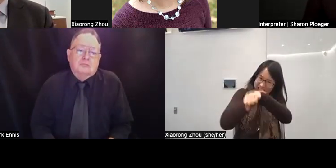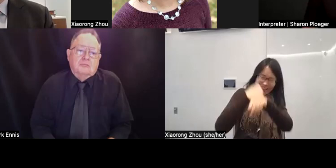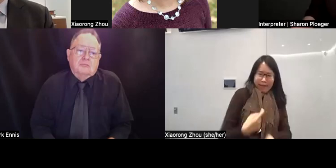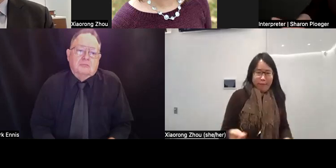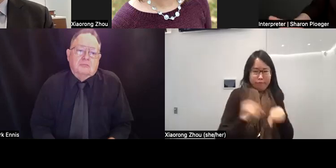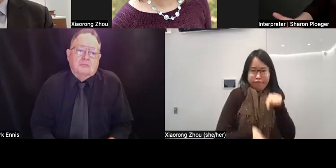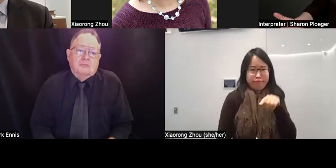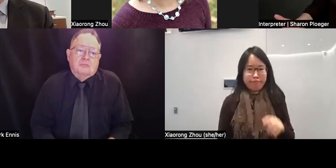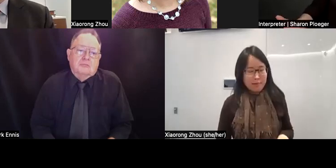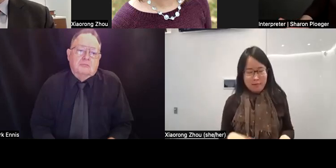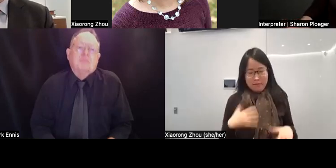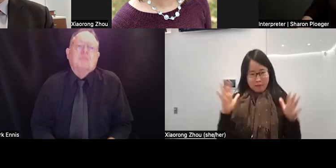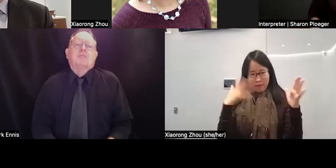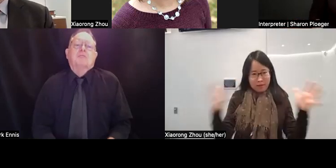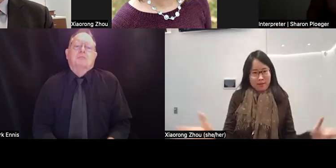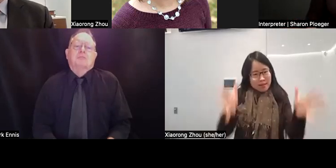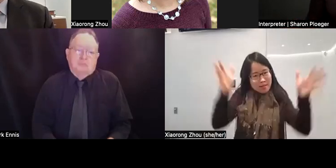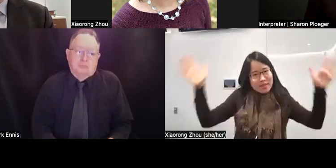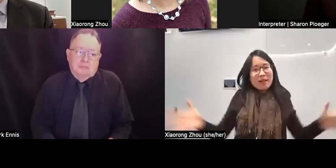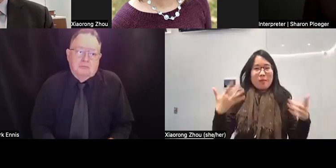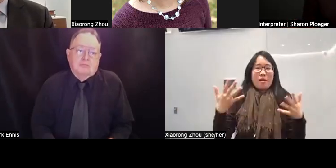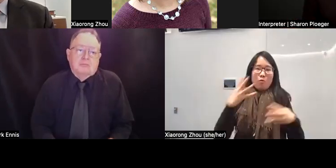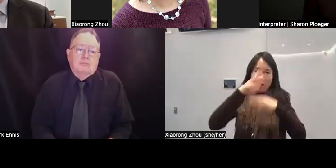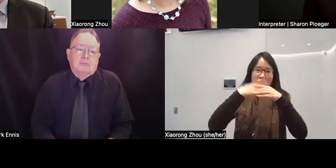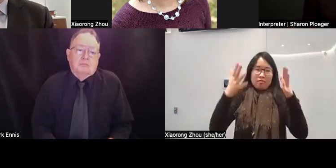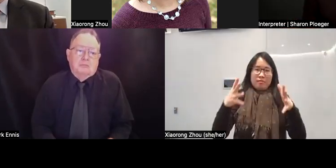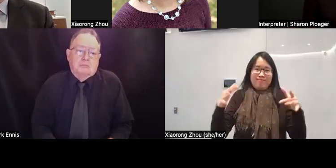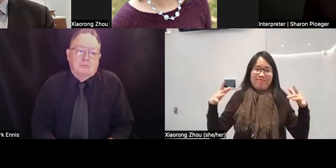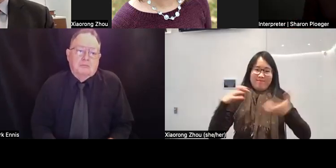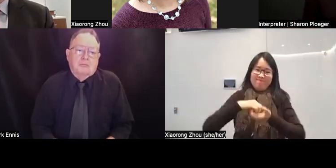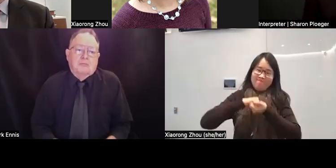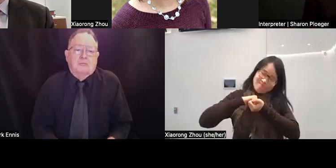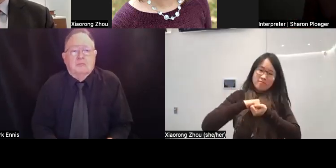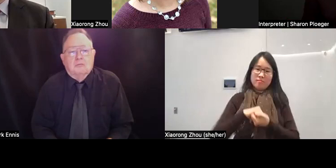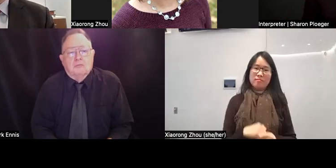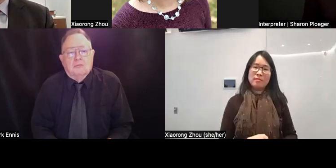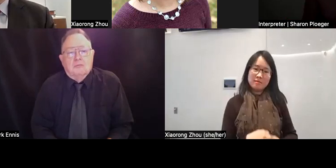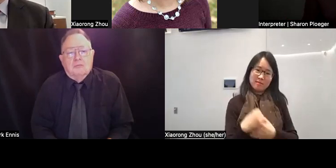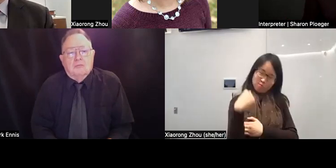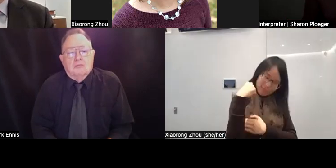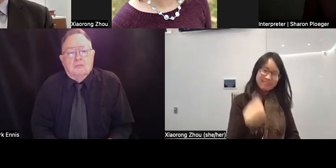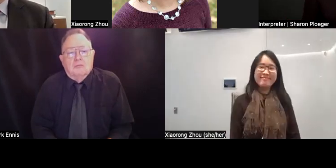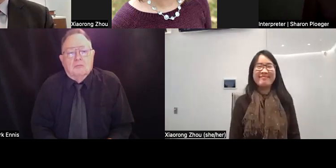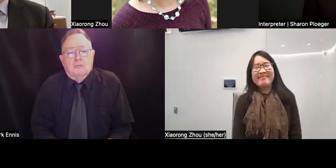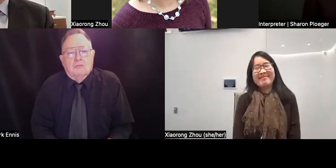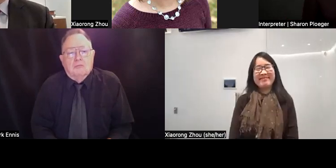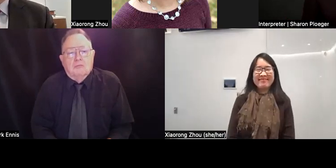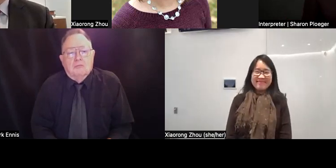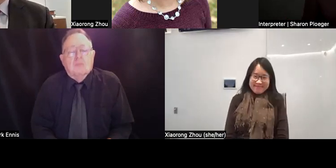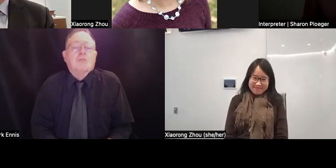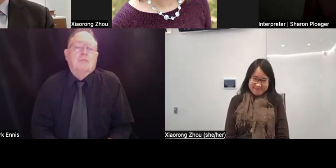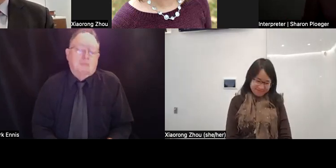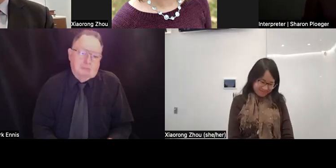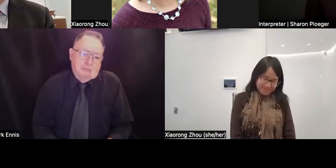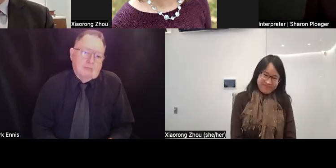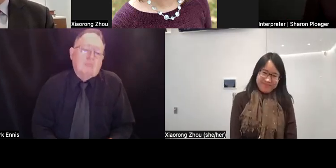program. You know, I can't fight it all by myself, but by encouraging more people worldwide to partner with me to